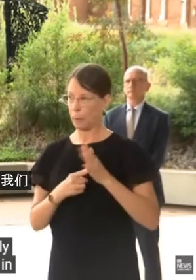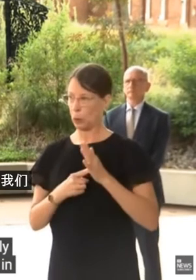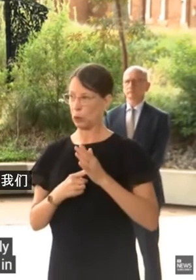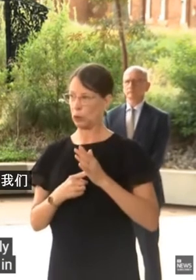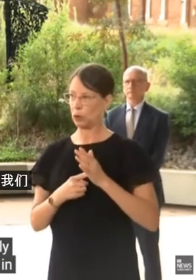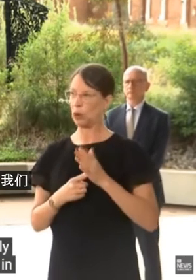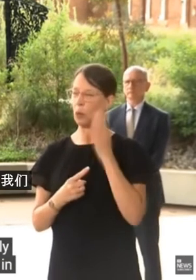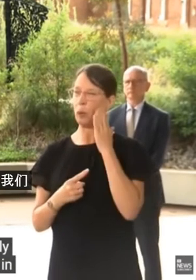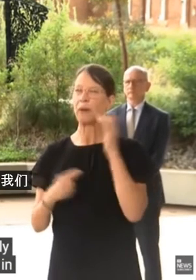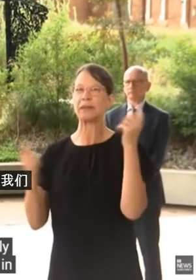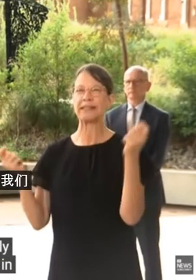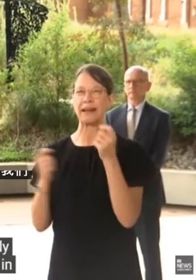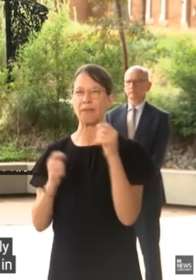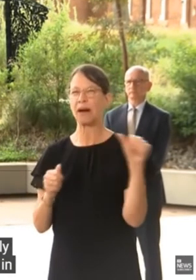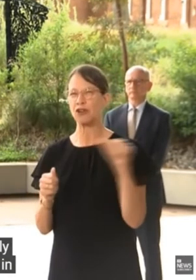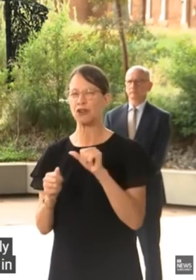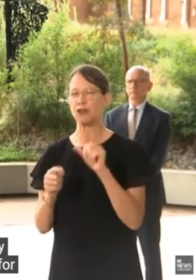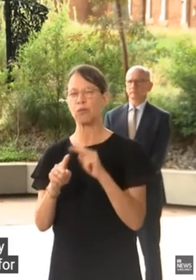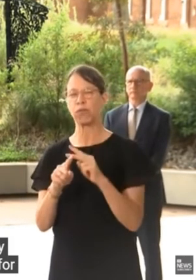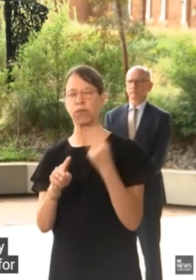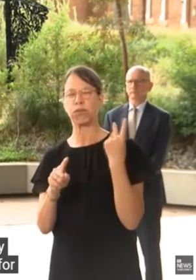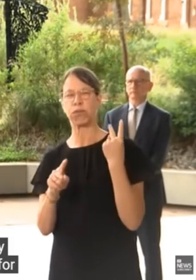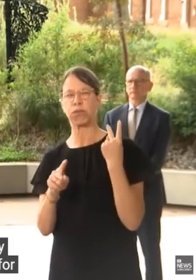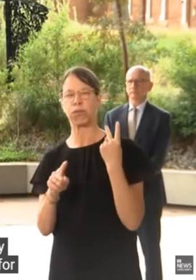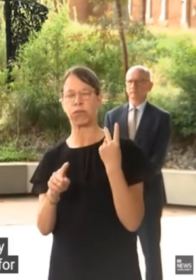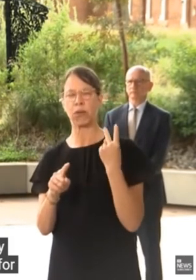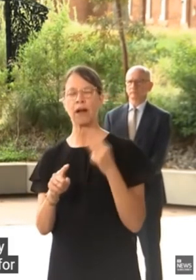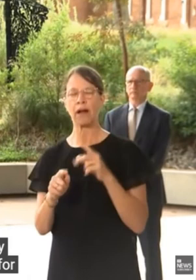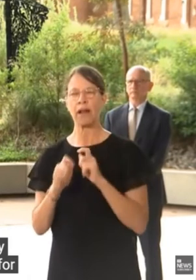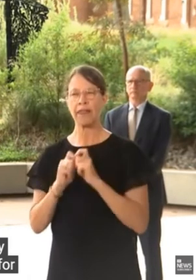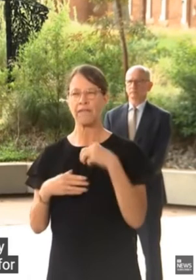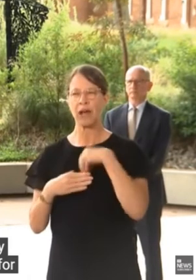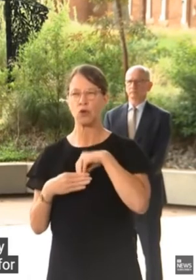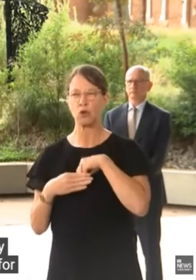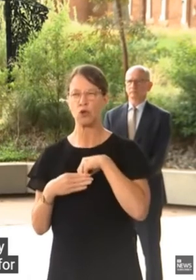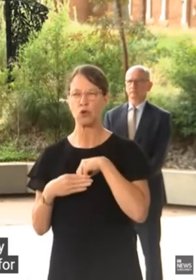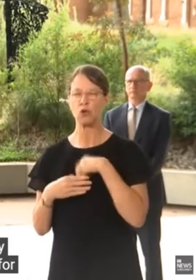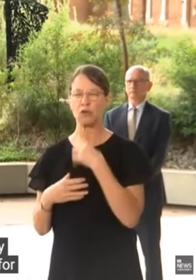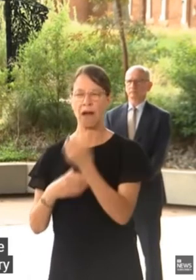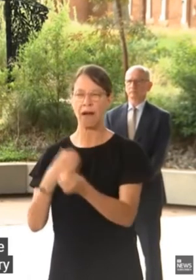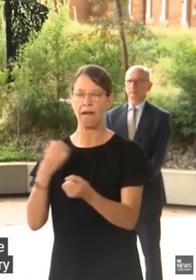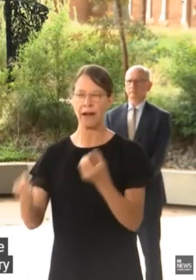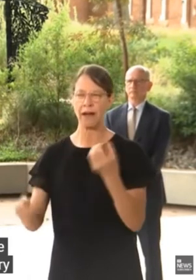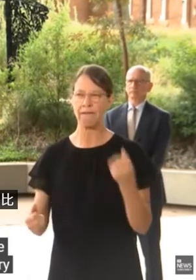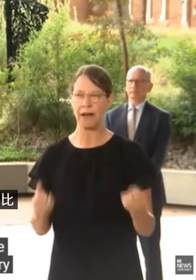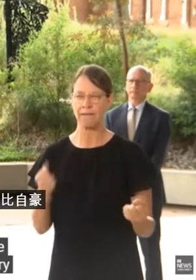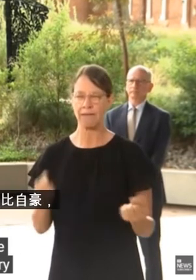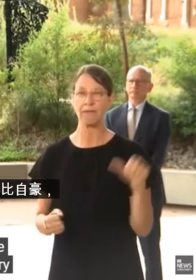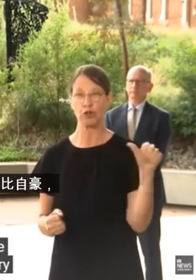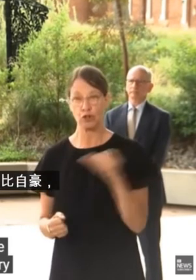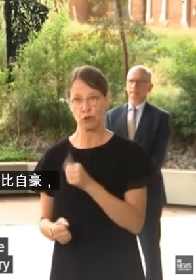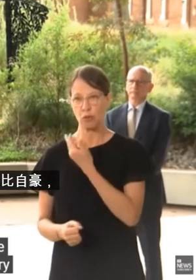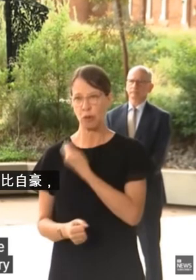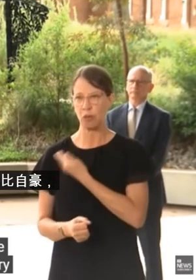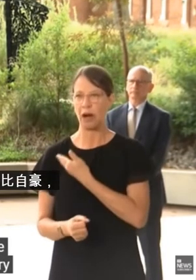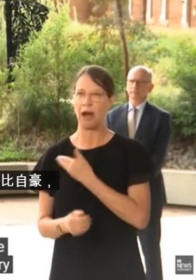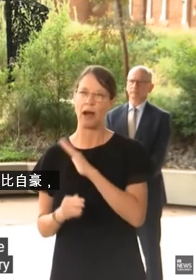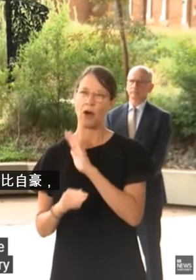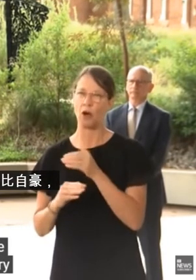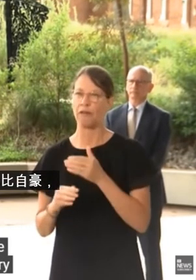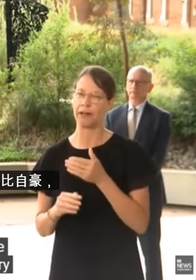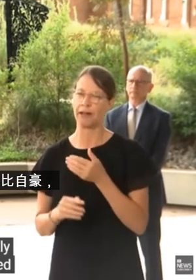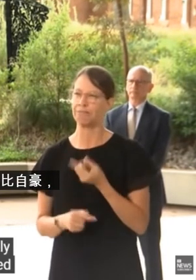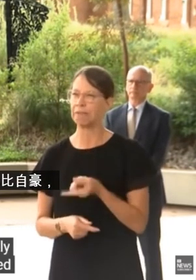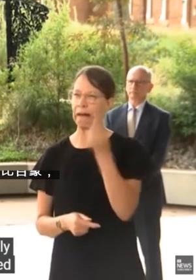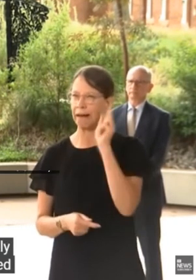where we reflect on the values that make our country great, we should be incredibly proud of what we've achieved over the last 2